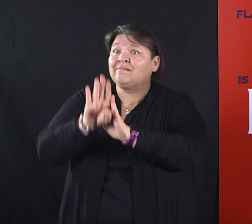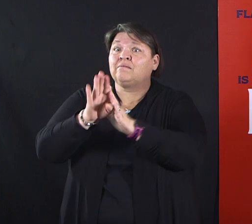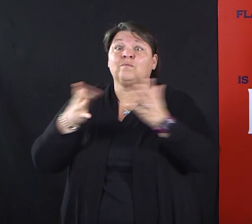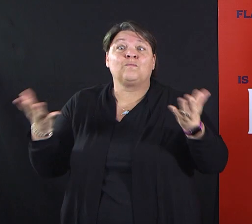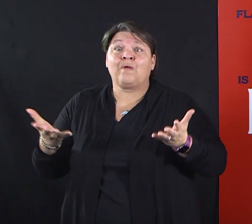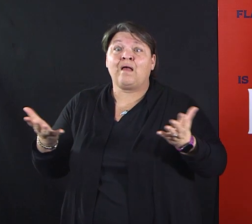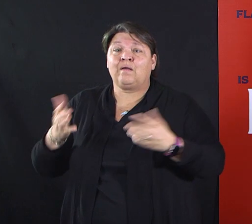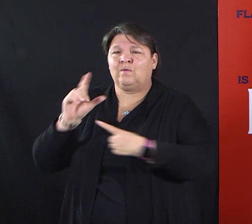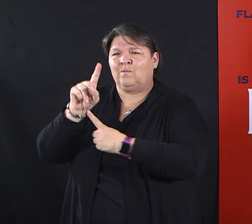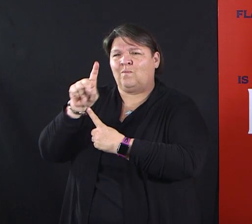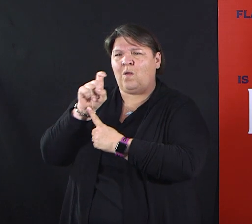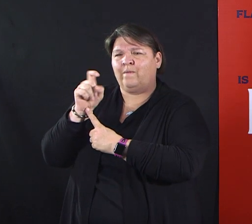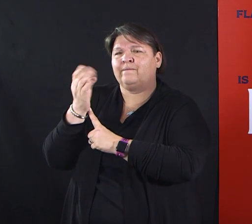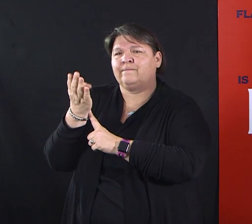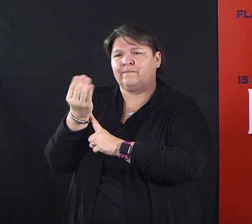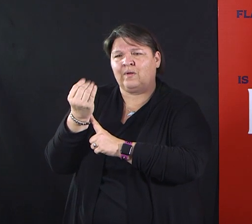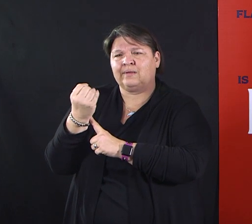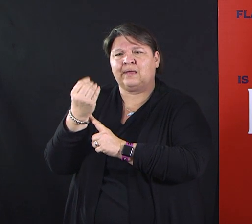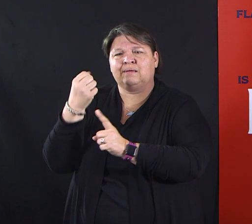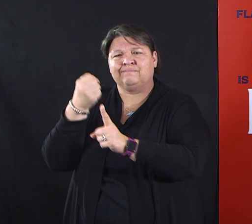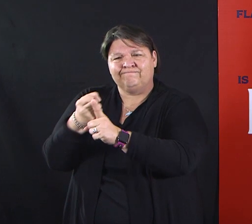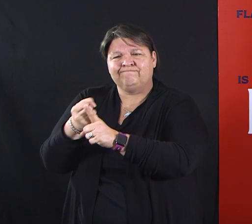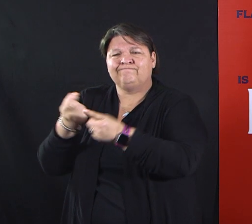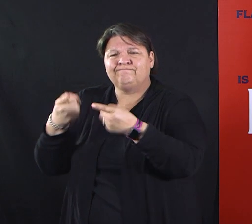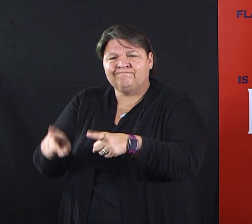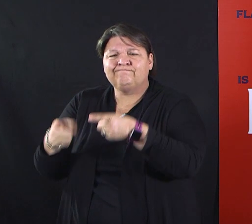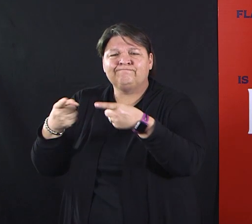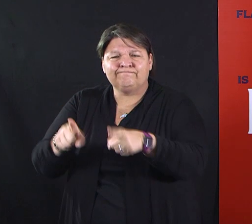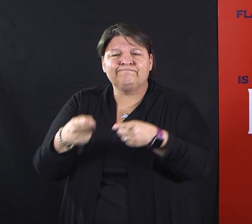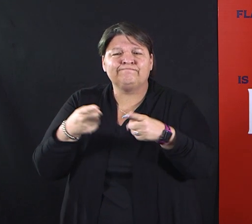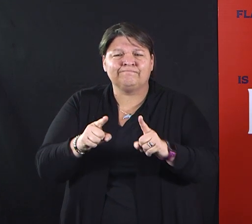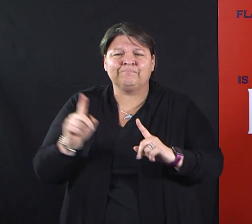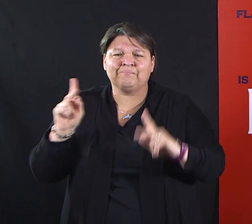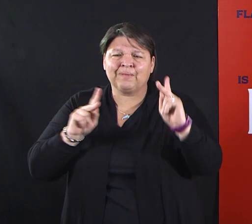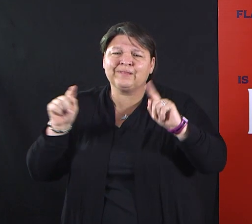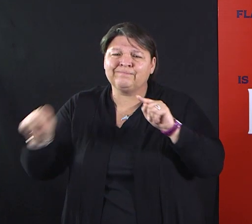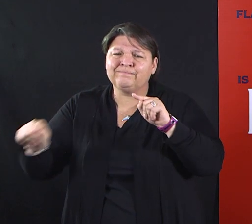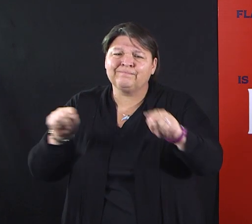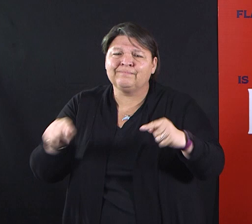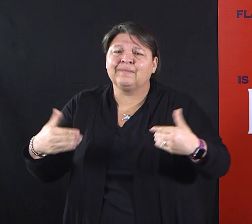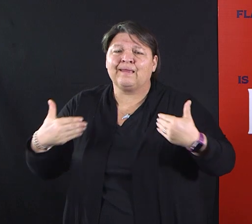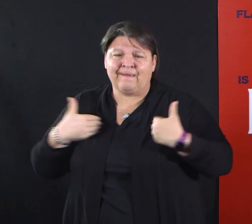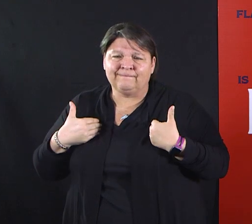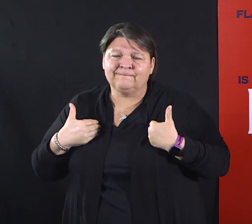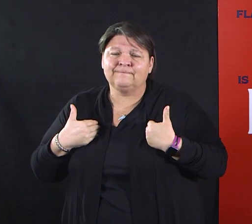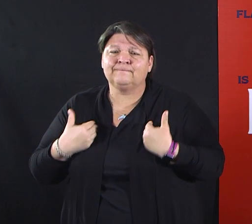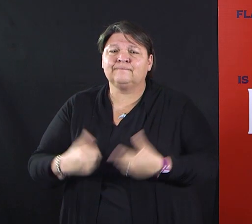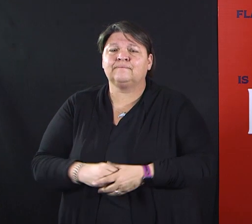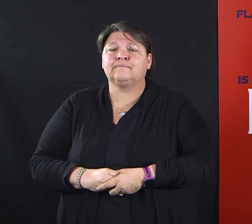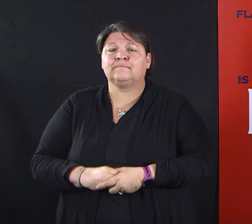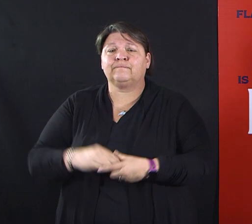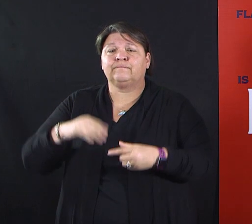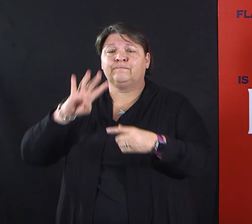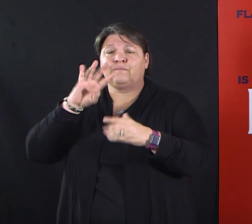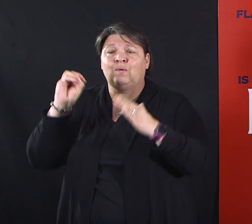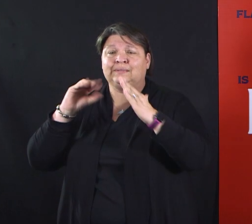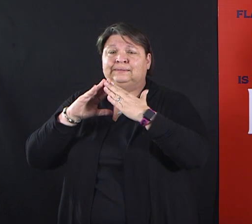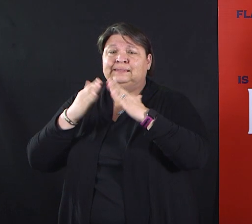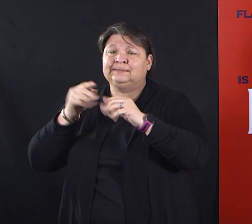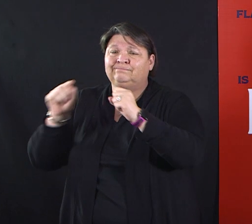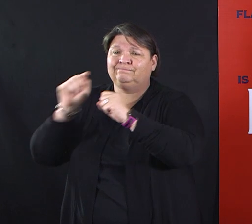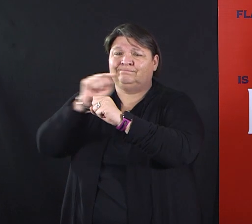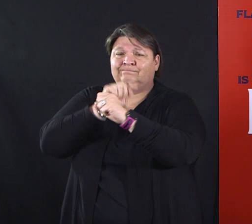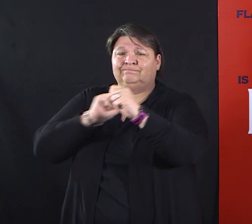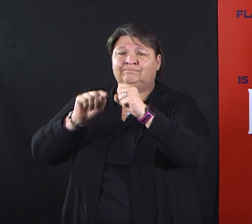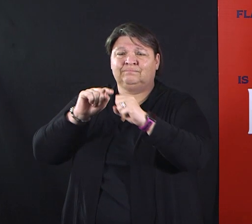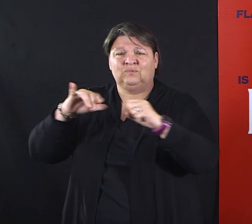aware of here in Tarrant County, with approximately 40 of those being in Fort Worth. We're seeing about a 23% increase